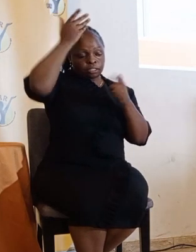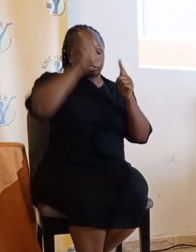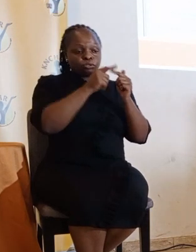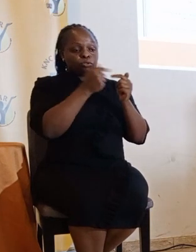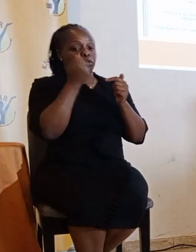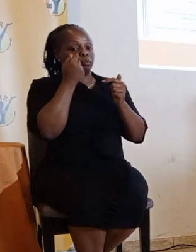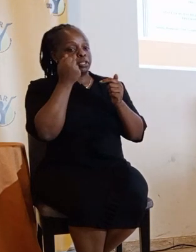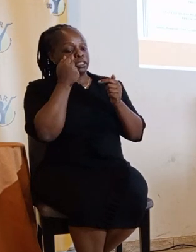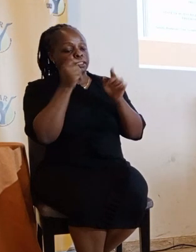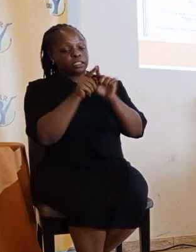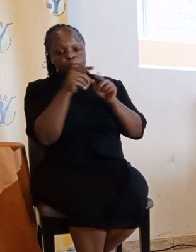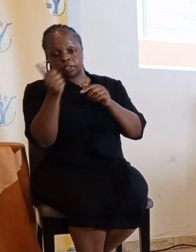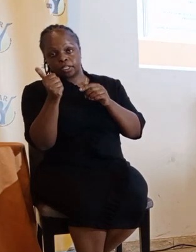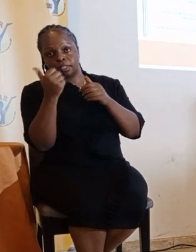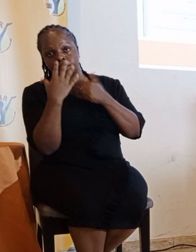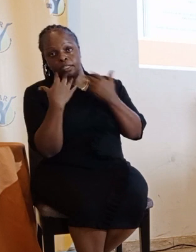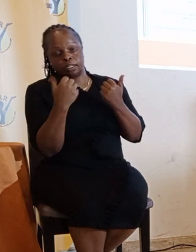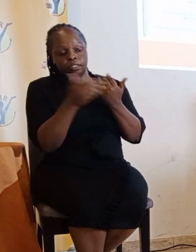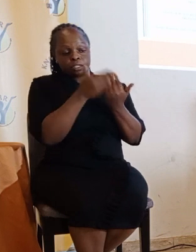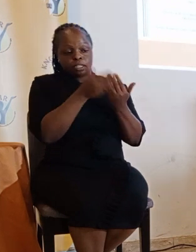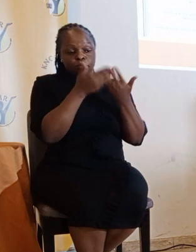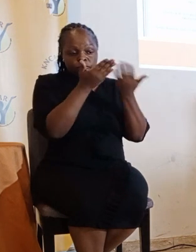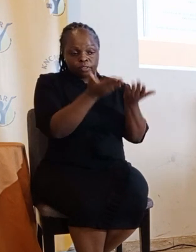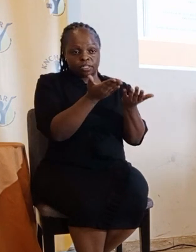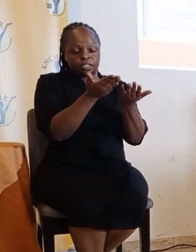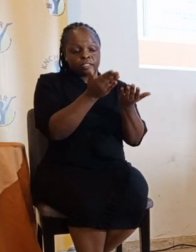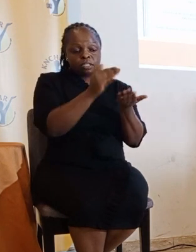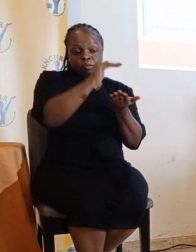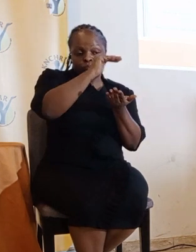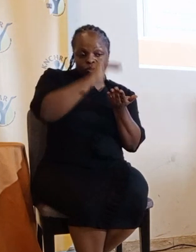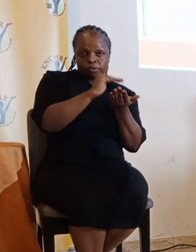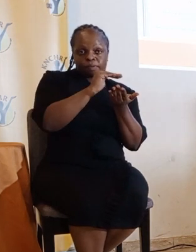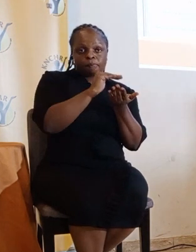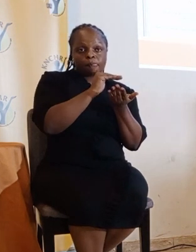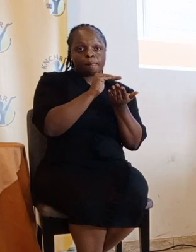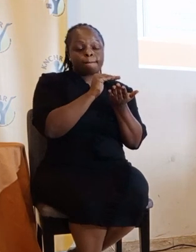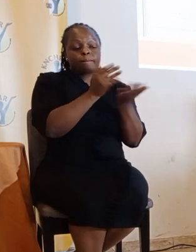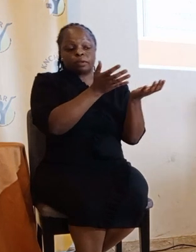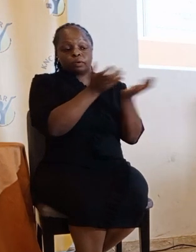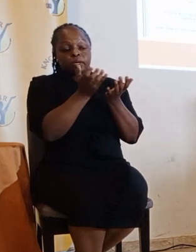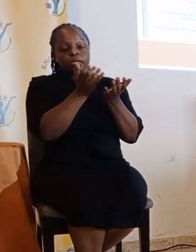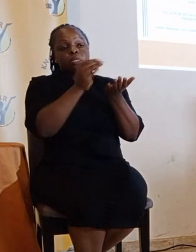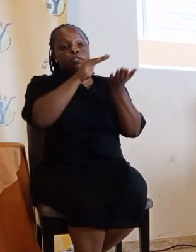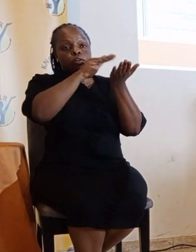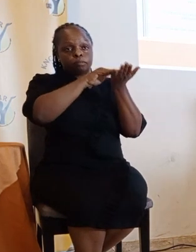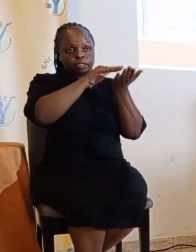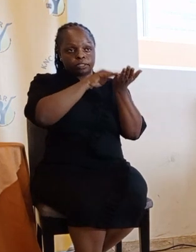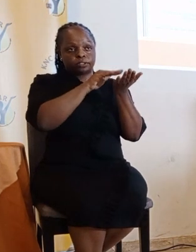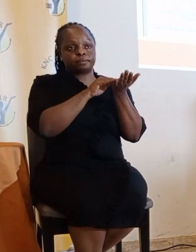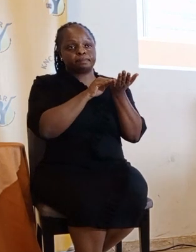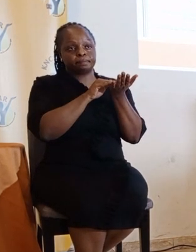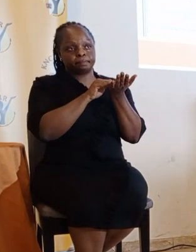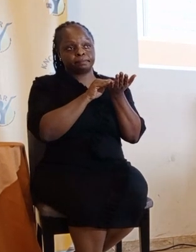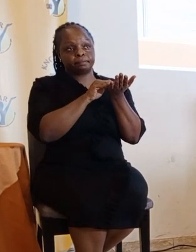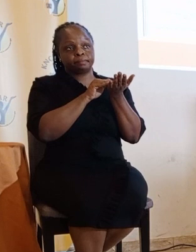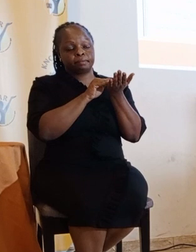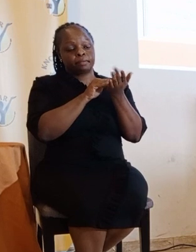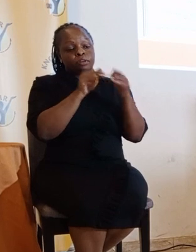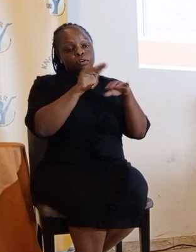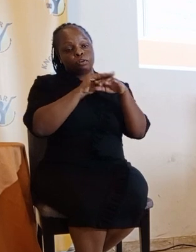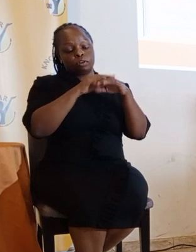and other healthcare providers falls below the required recommendation.